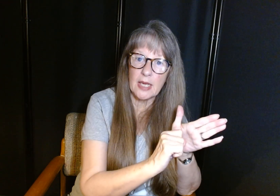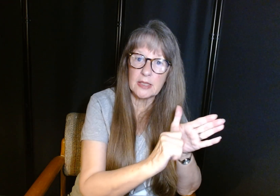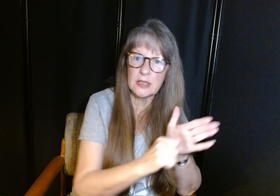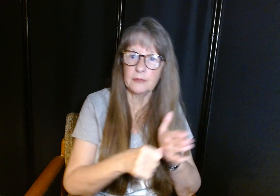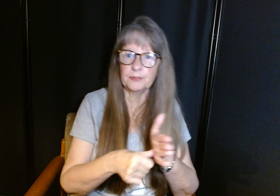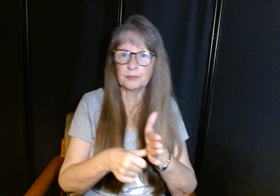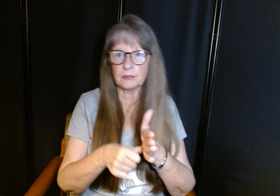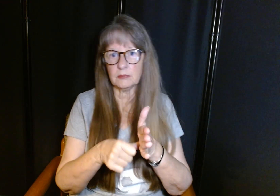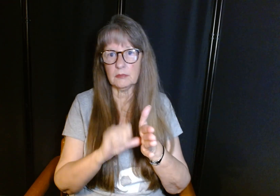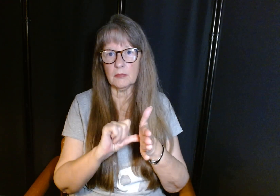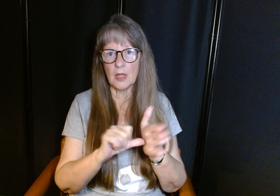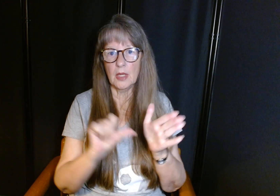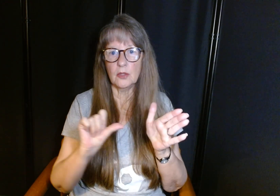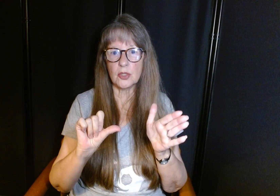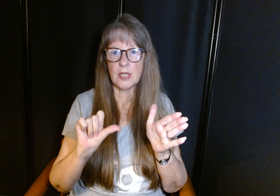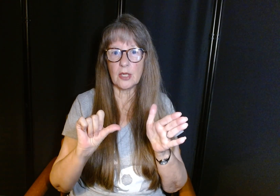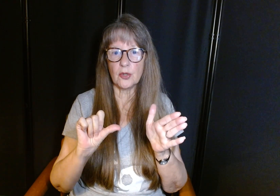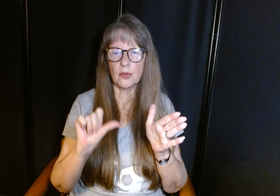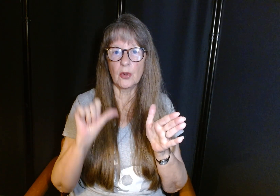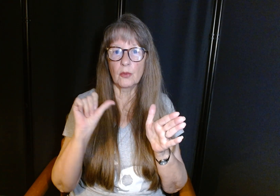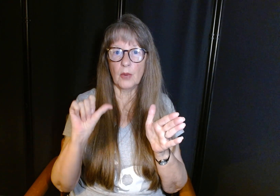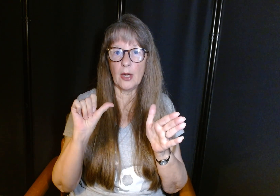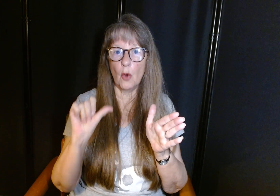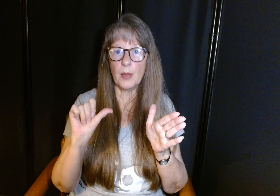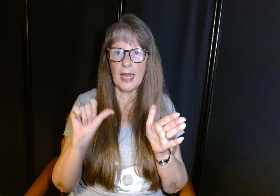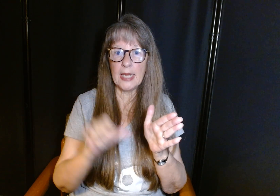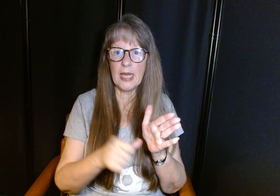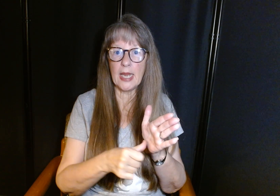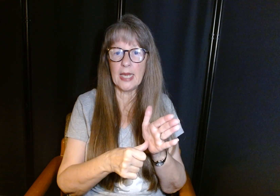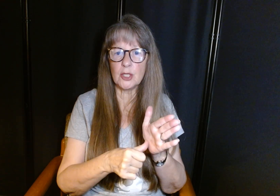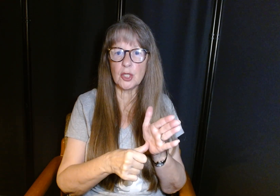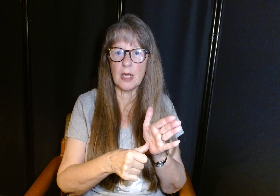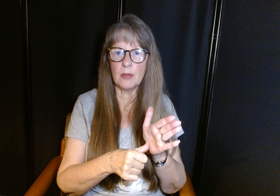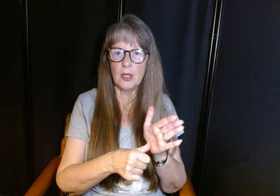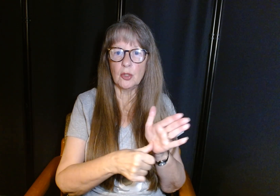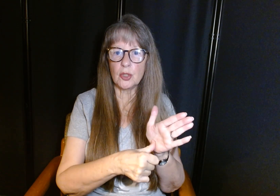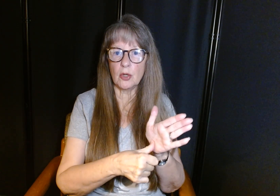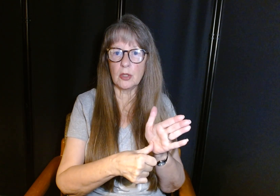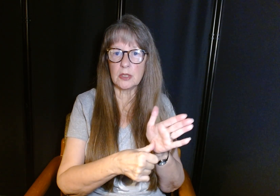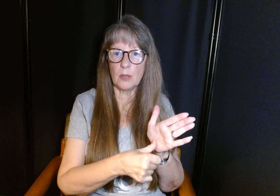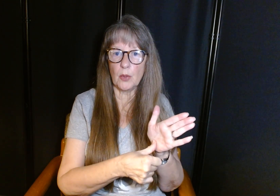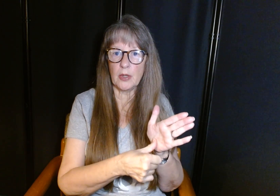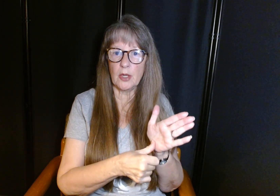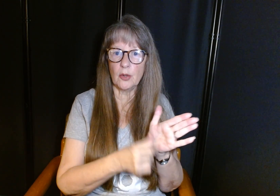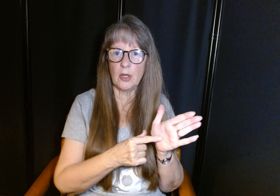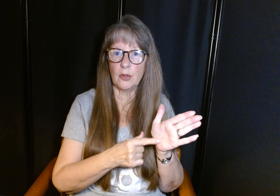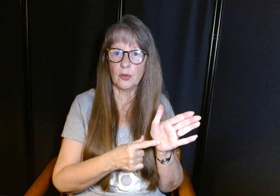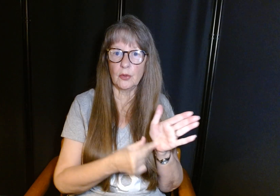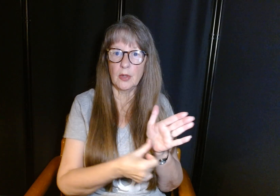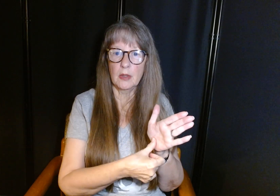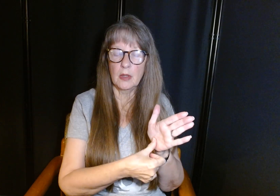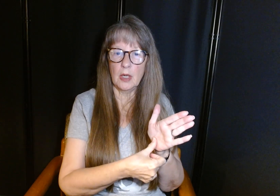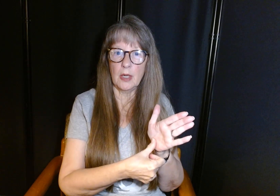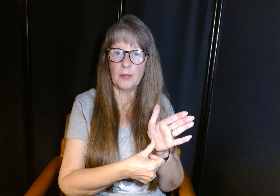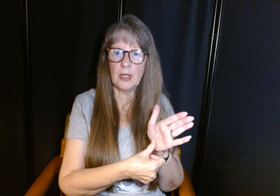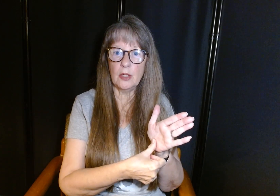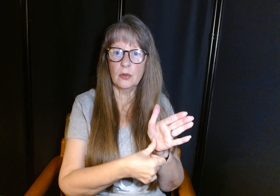emphasized. Just take your right open hand shape. You start somewhere here on your heel and